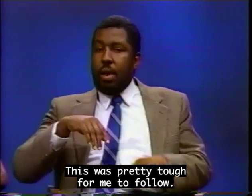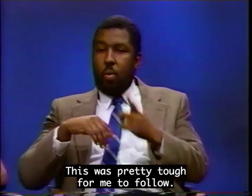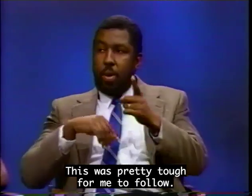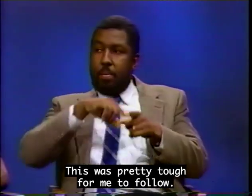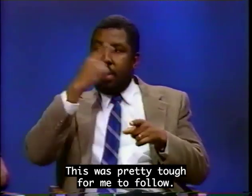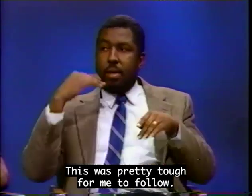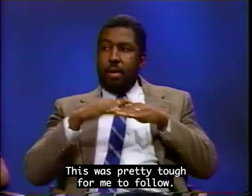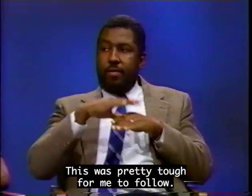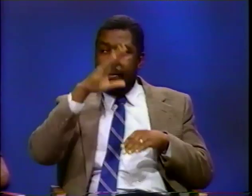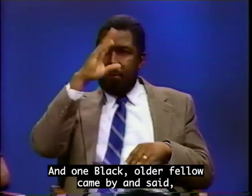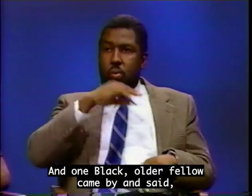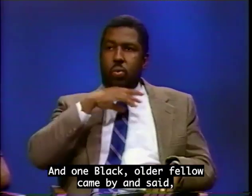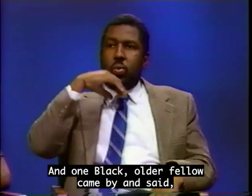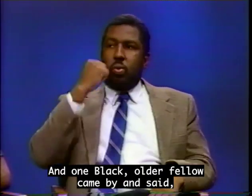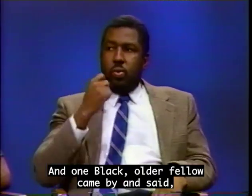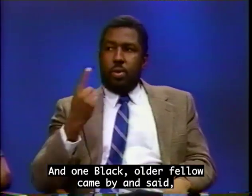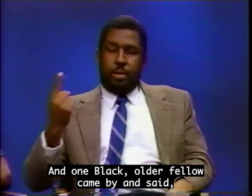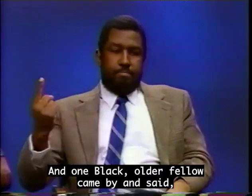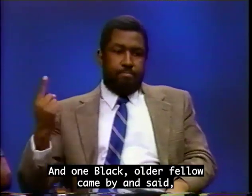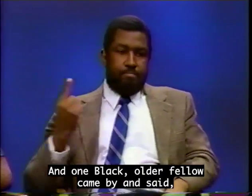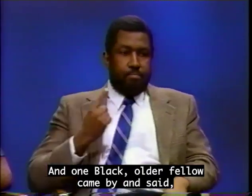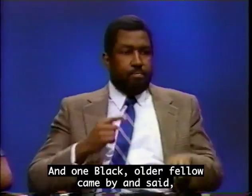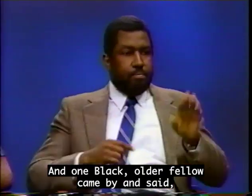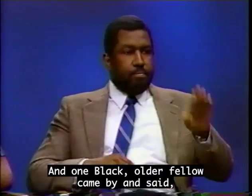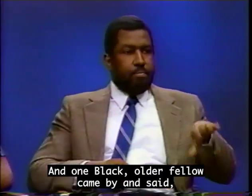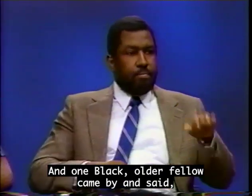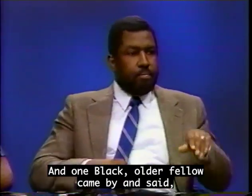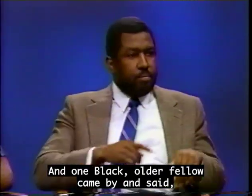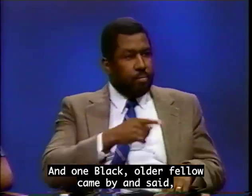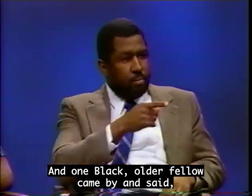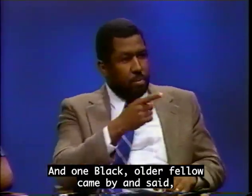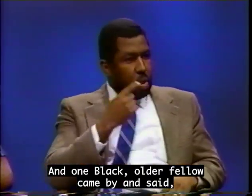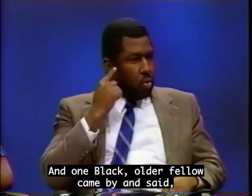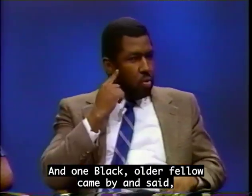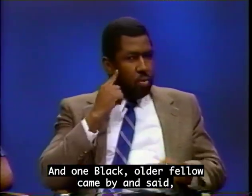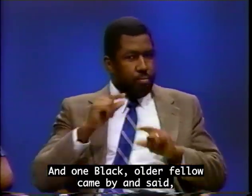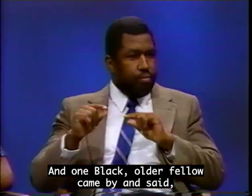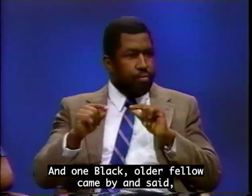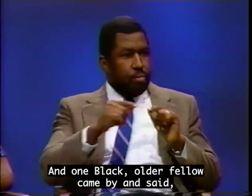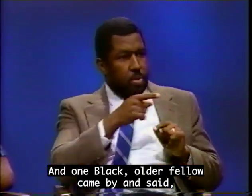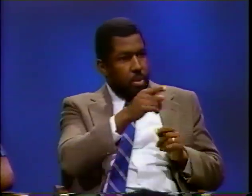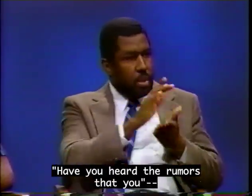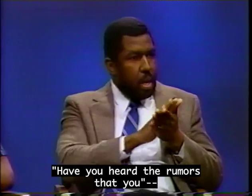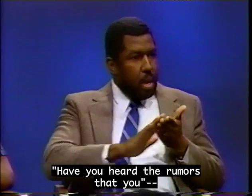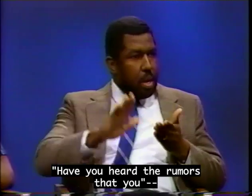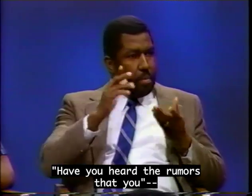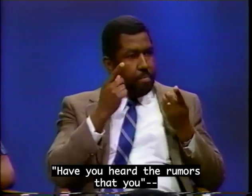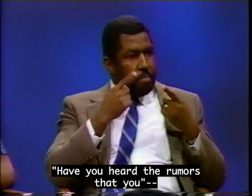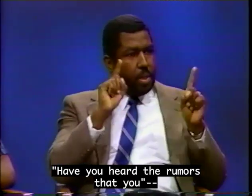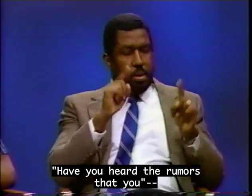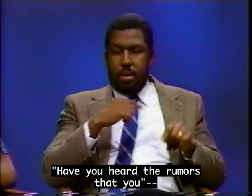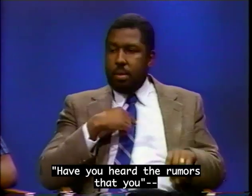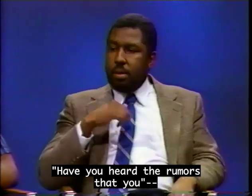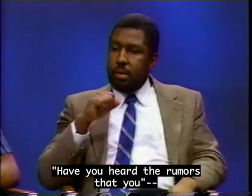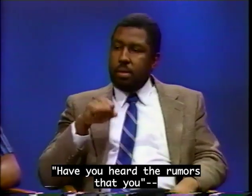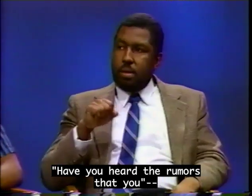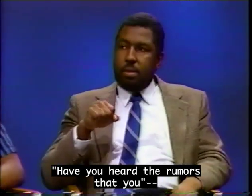follow. And one black older fellow came by and said, "Have you heard the rumors that